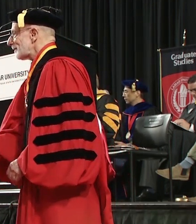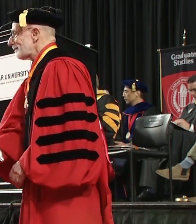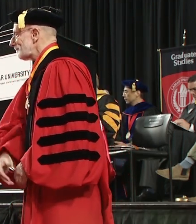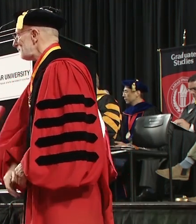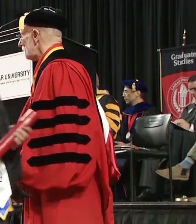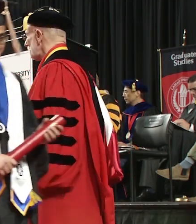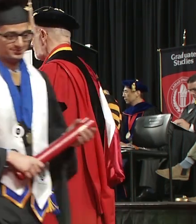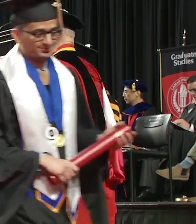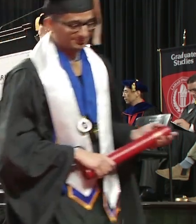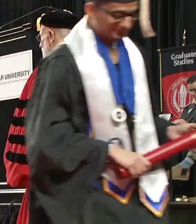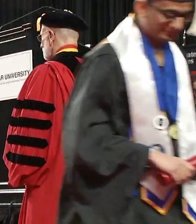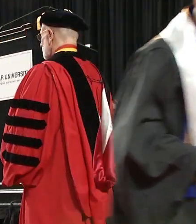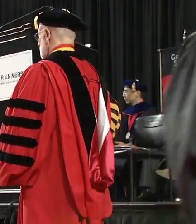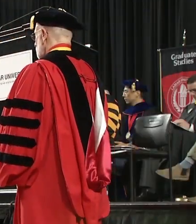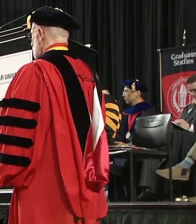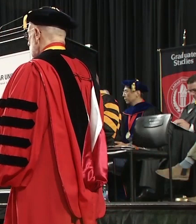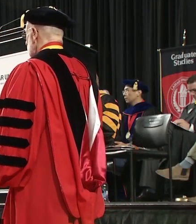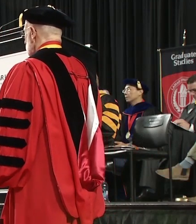Madison Nicole Apsher.